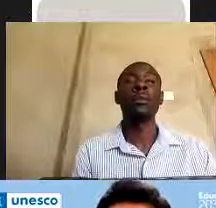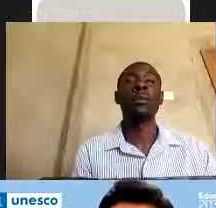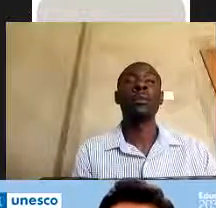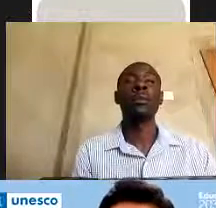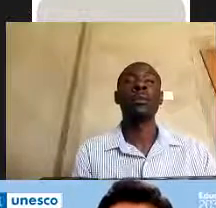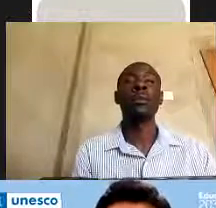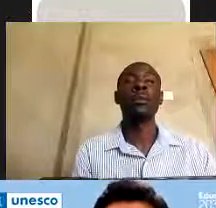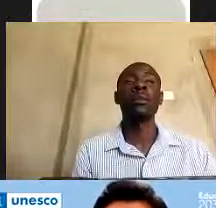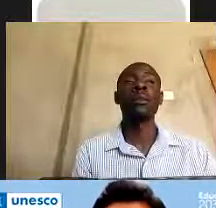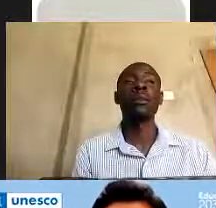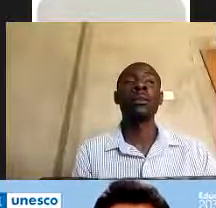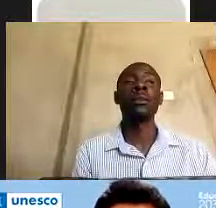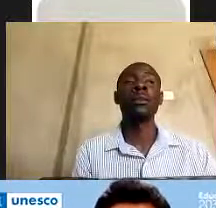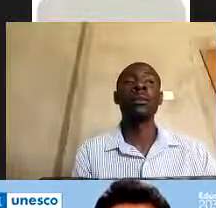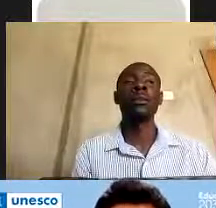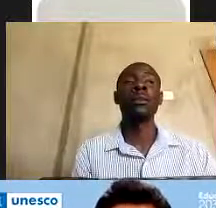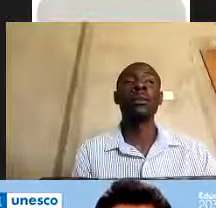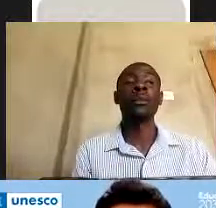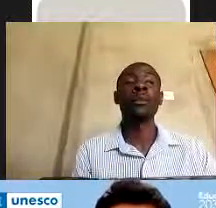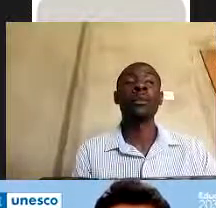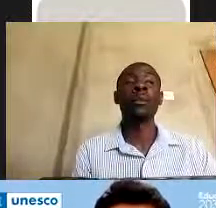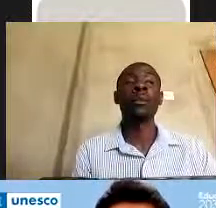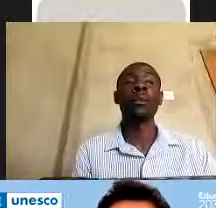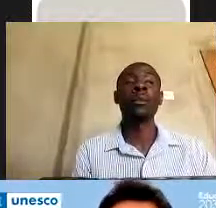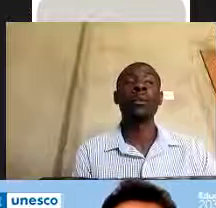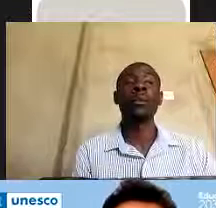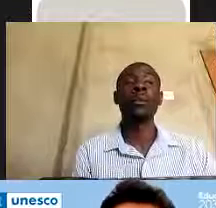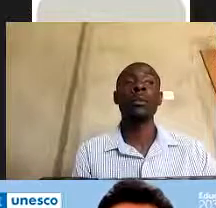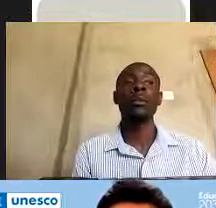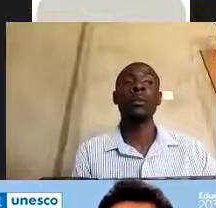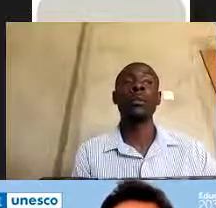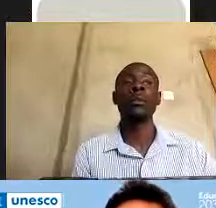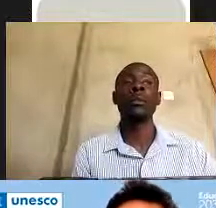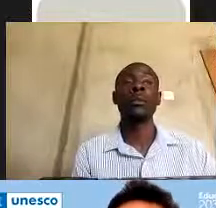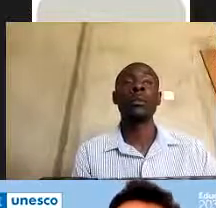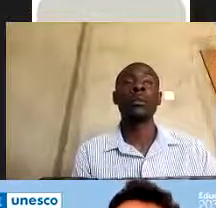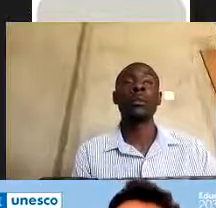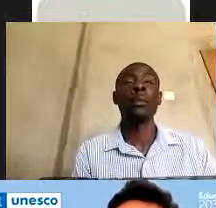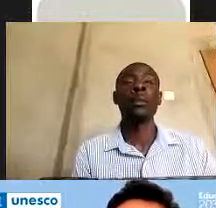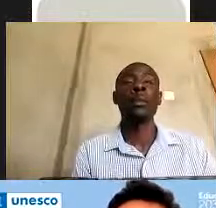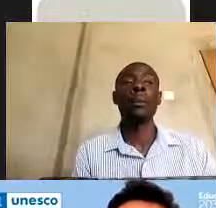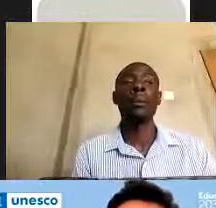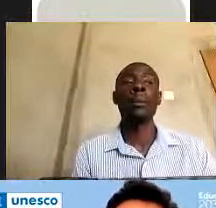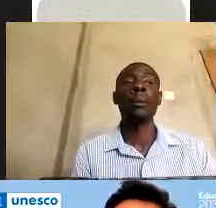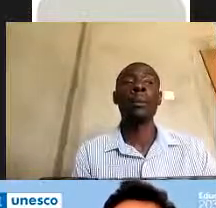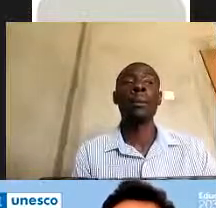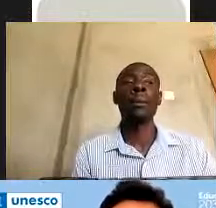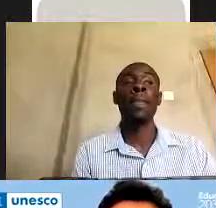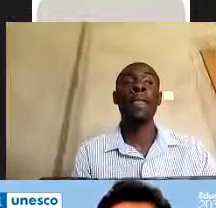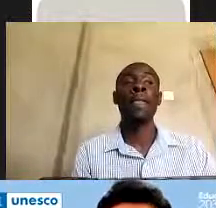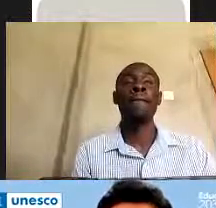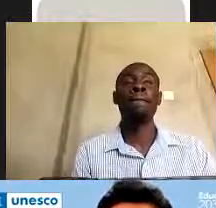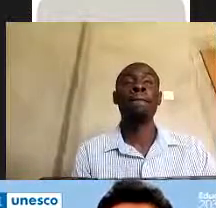speakers and messages from young people with disabilities. And as I indicated before, speakers will be able